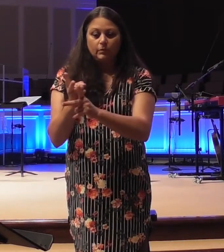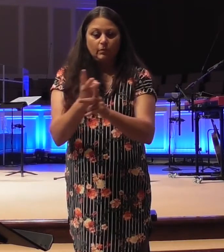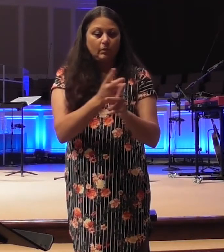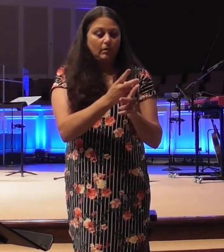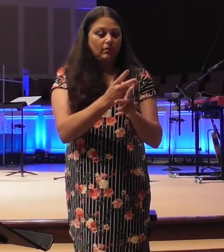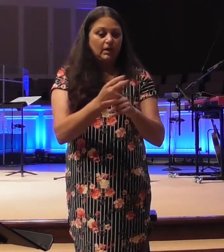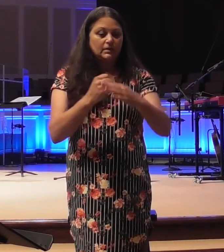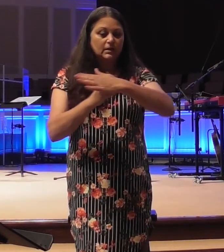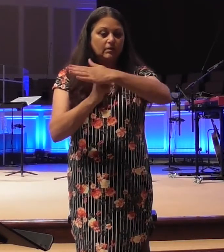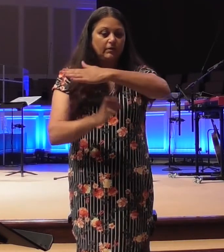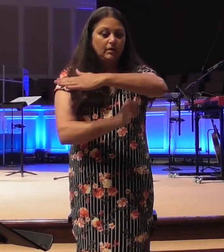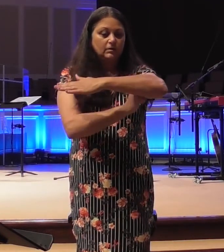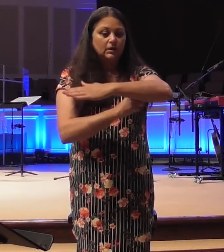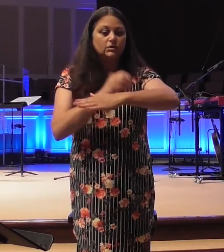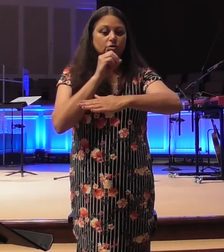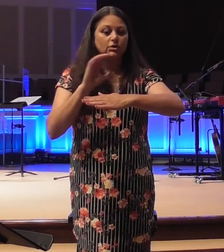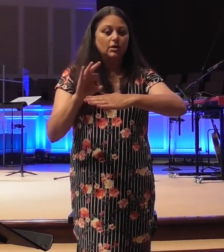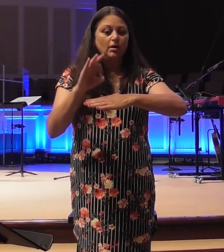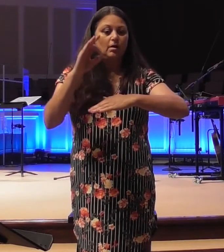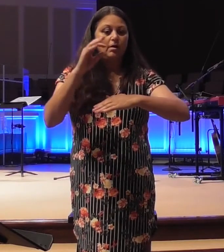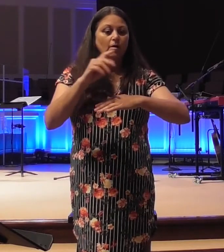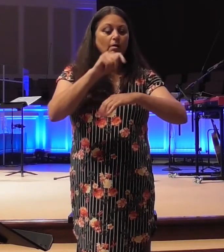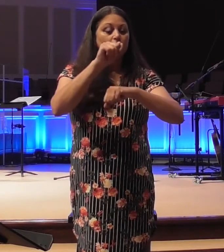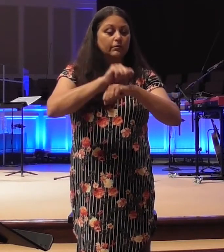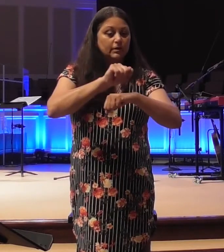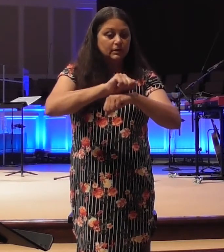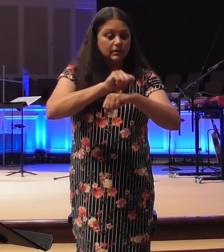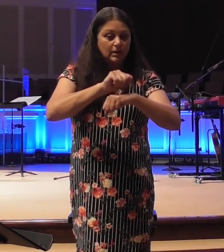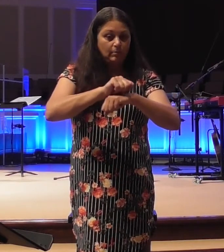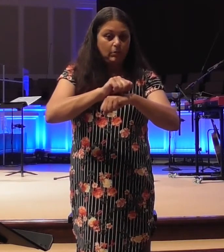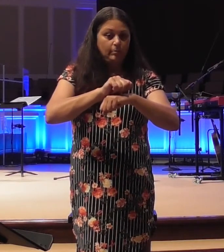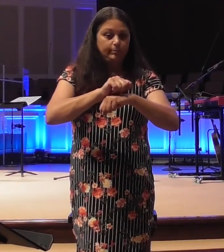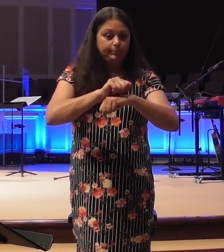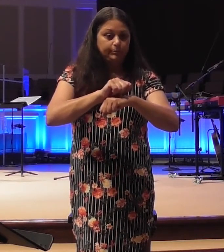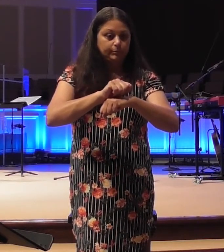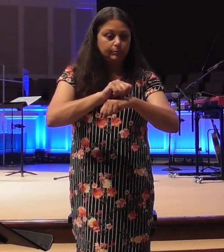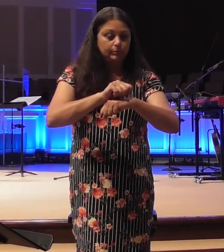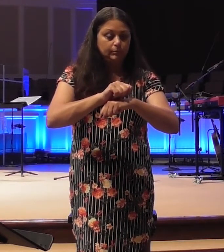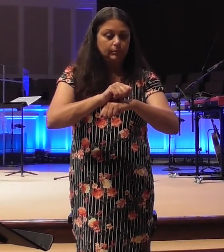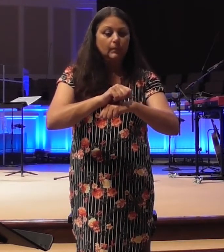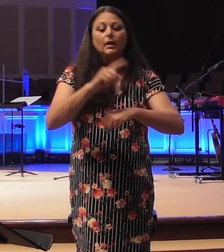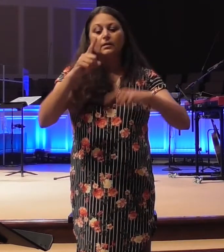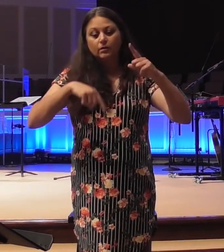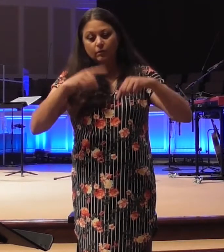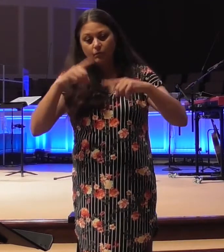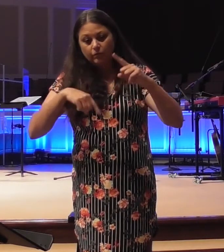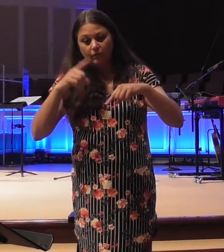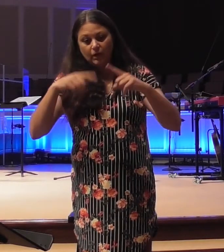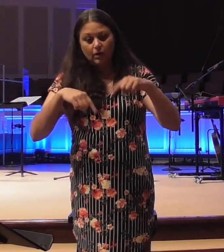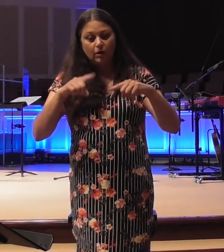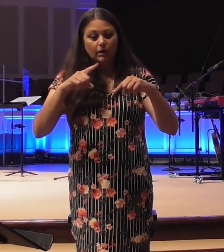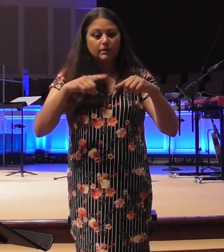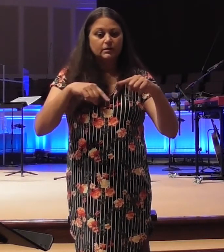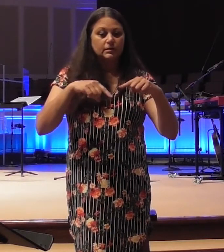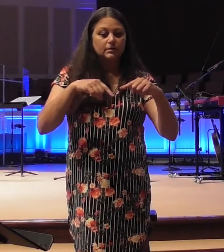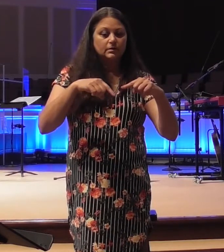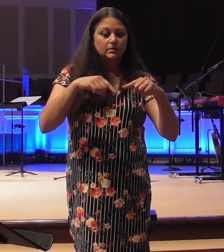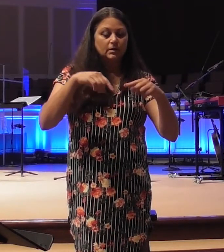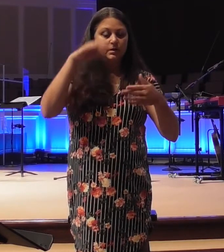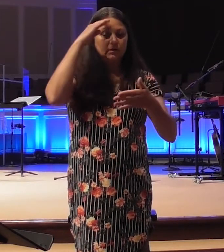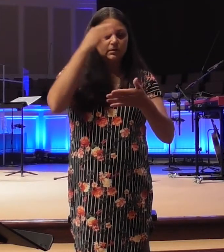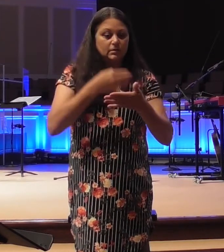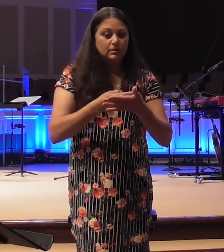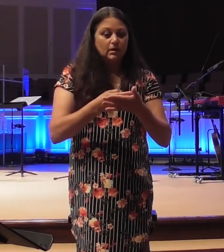the priests stood in their apparel with trumpets, and the Levites and the sons of Asaph with cymbals to praise the Lord according to the directions of King